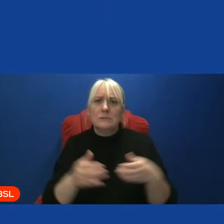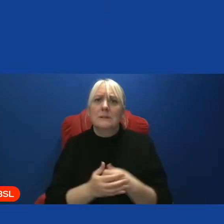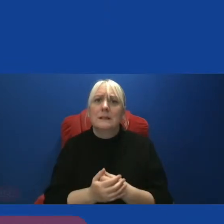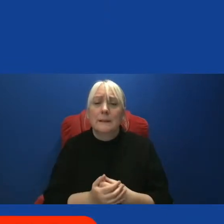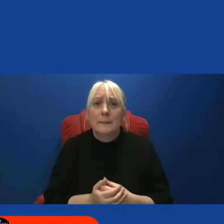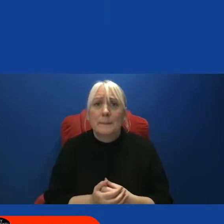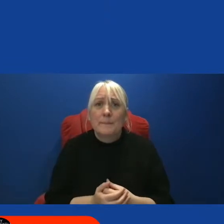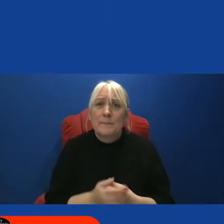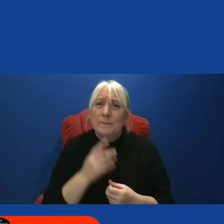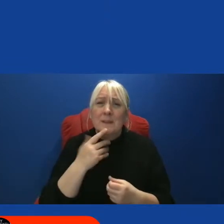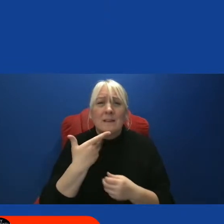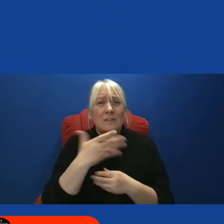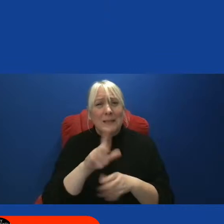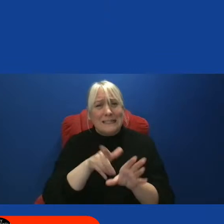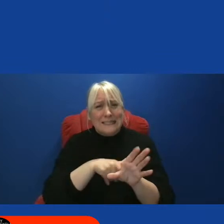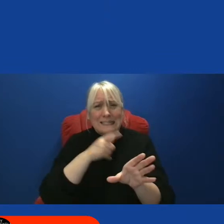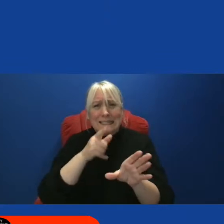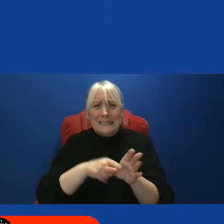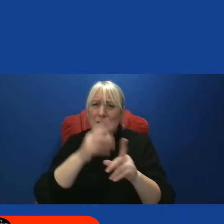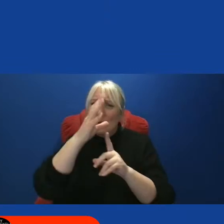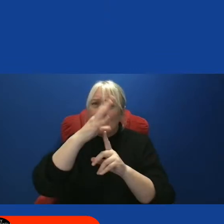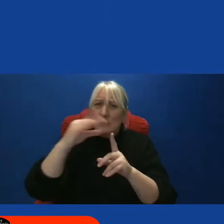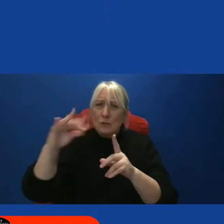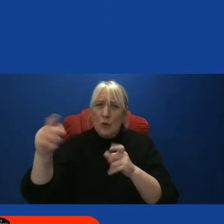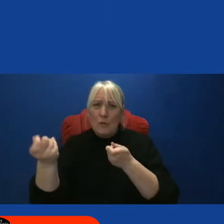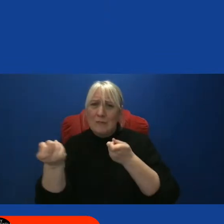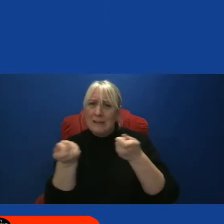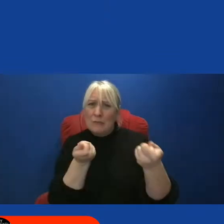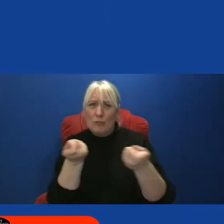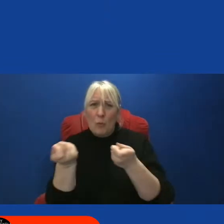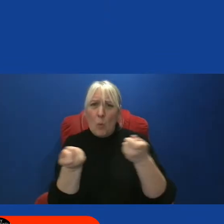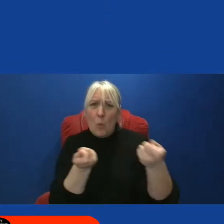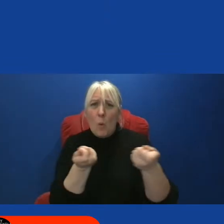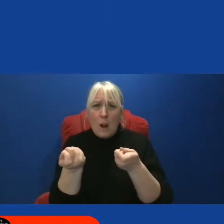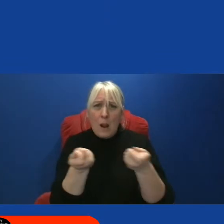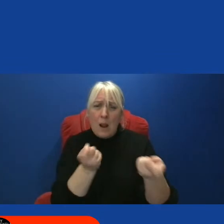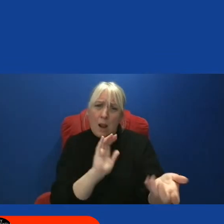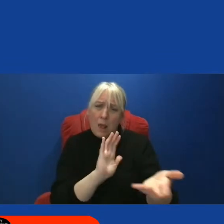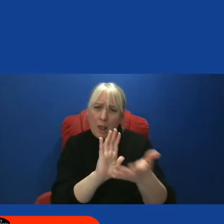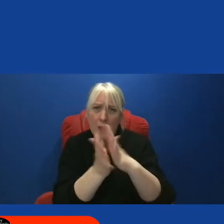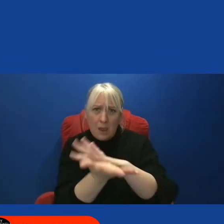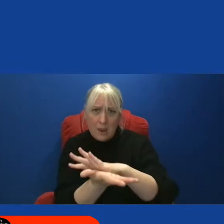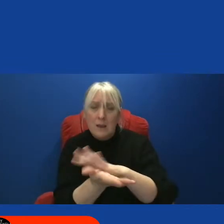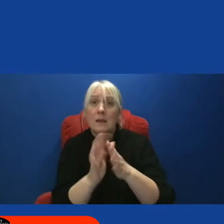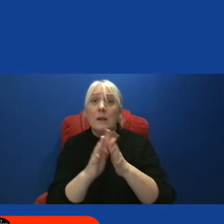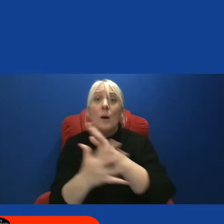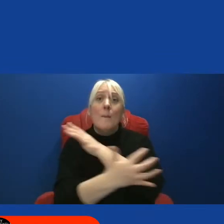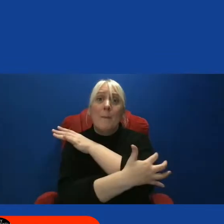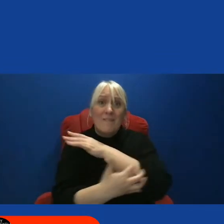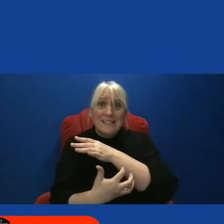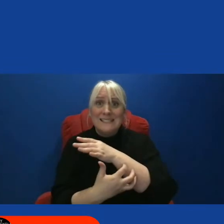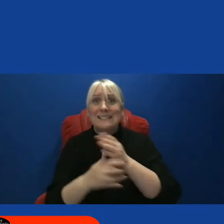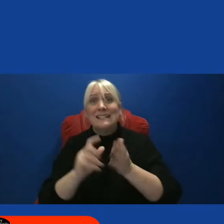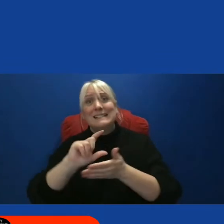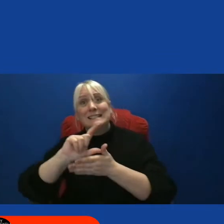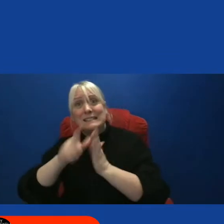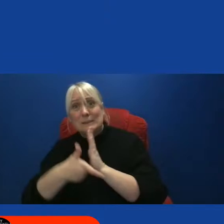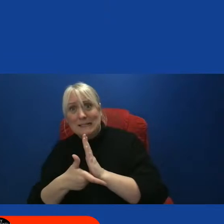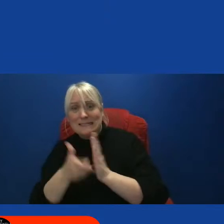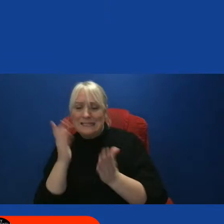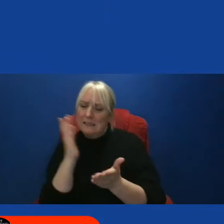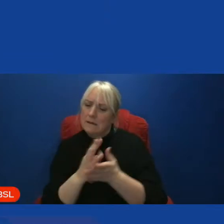umpteen years of Tory rule, misrule, poverty and disability always